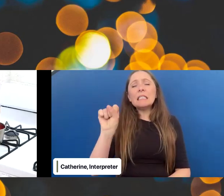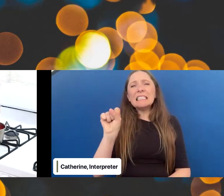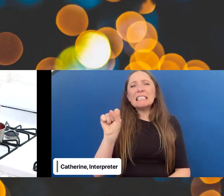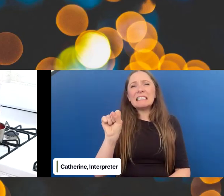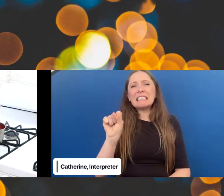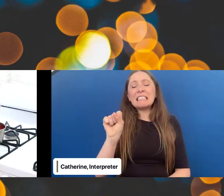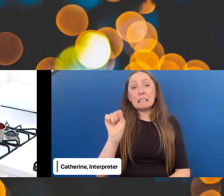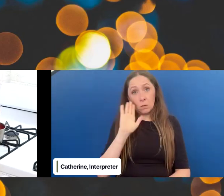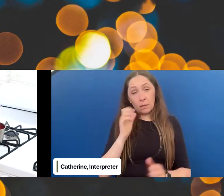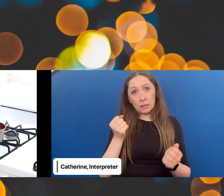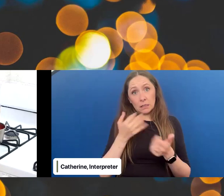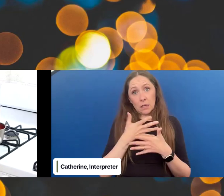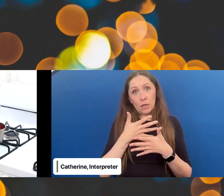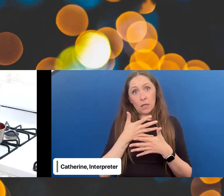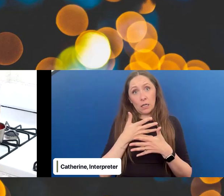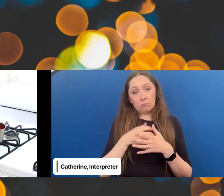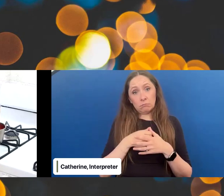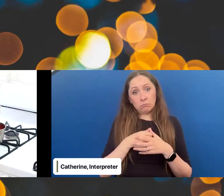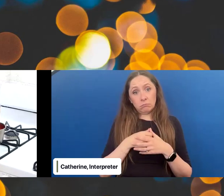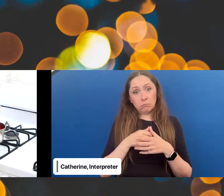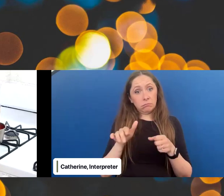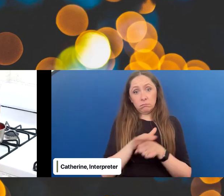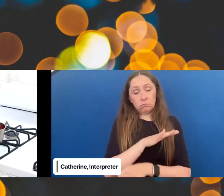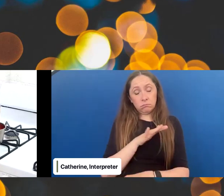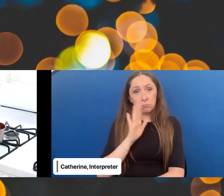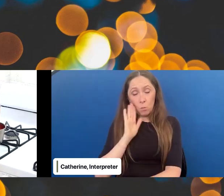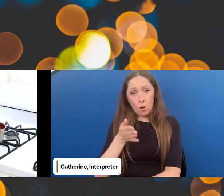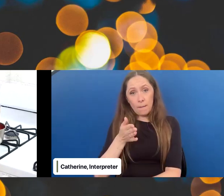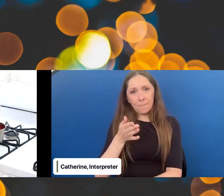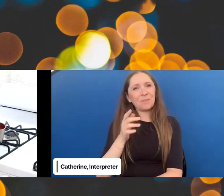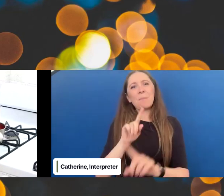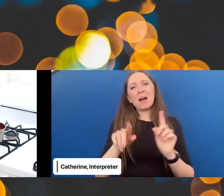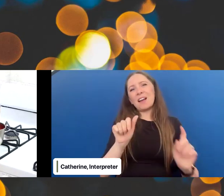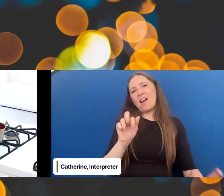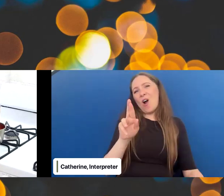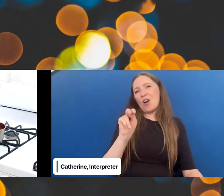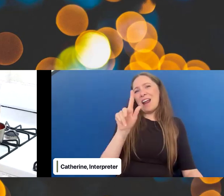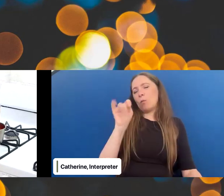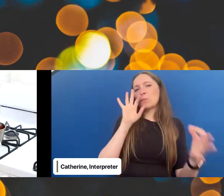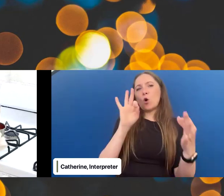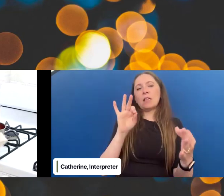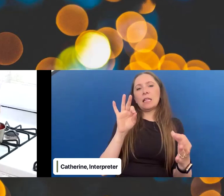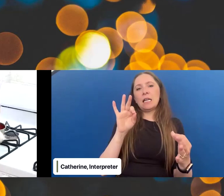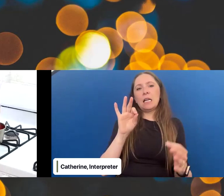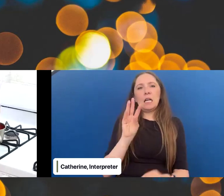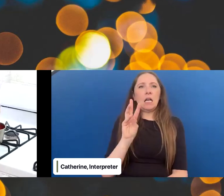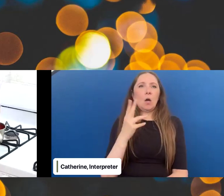would have been terrifying. No. I think Will Arnett was perfectly cast.